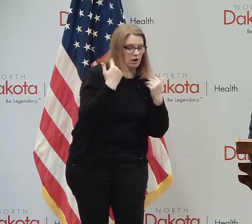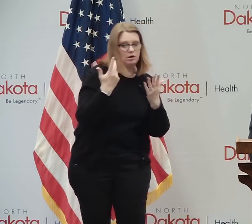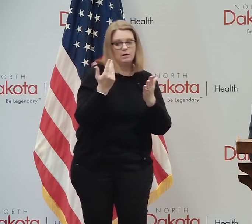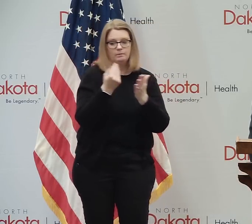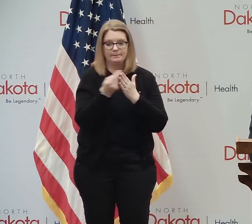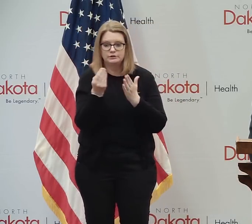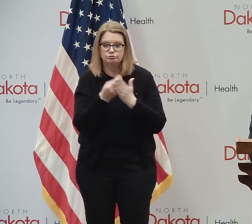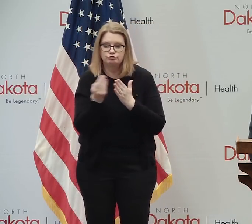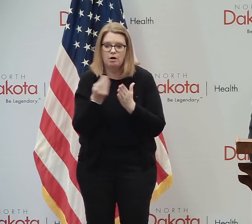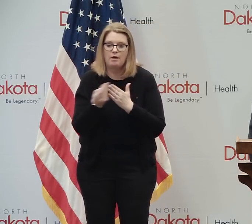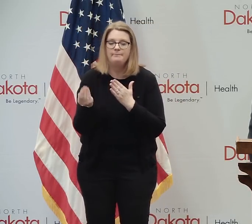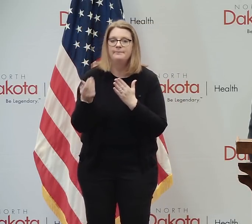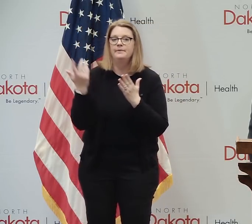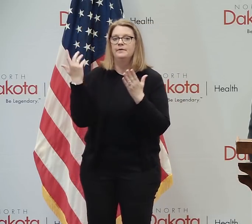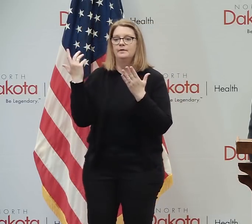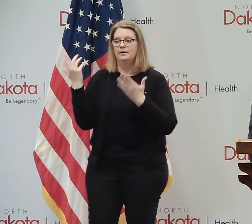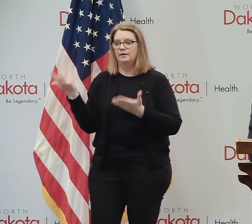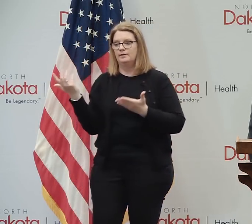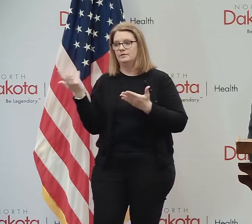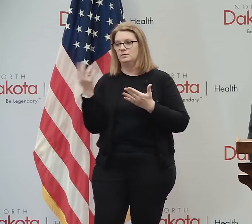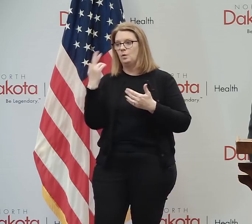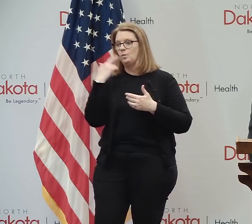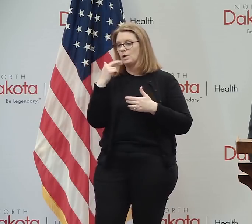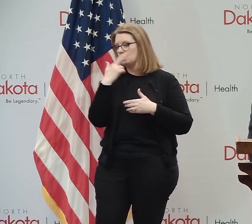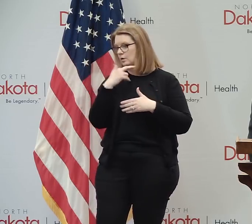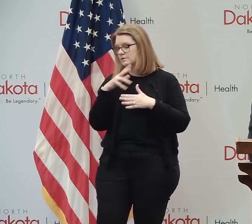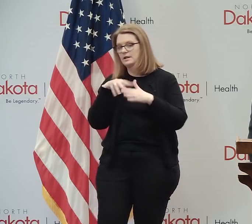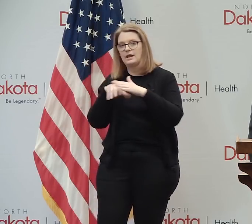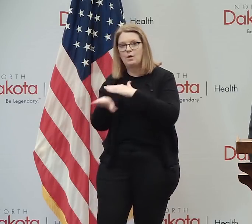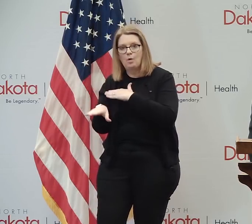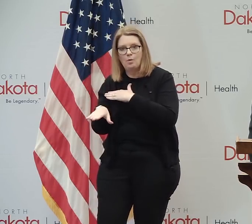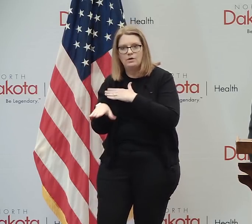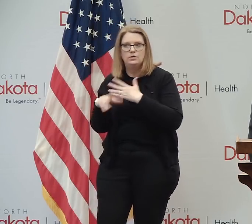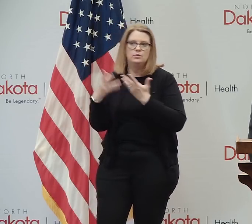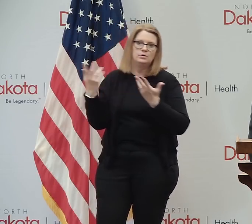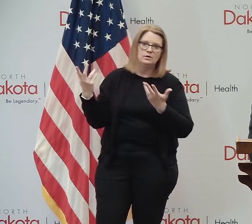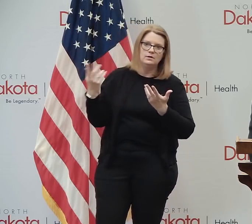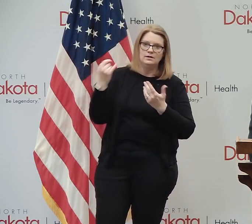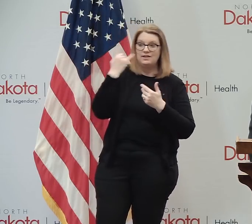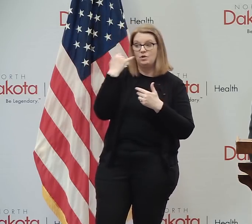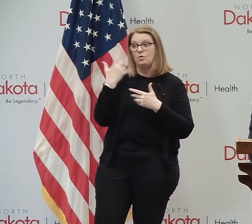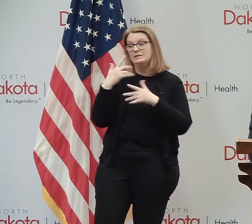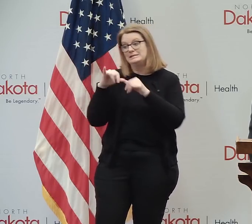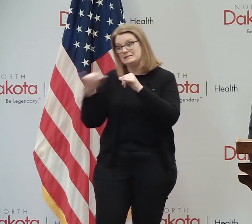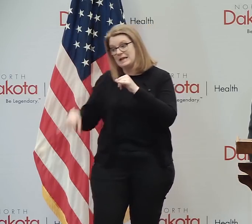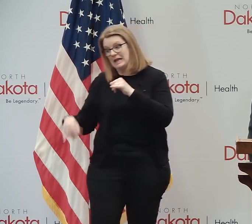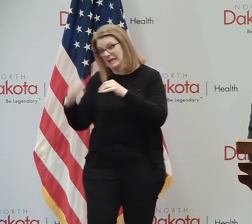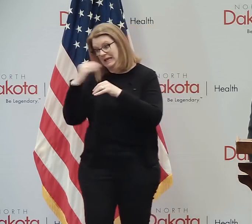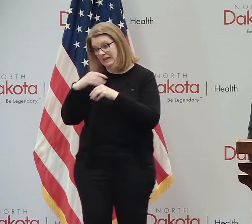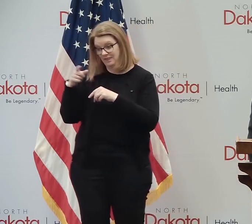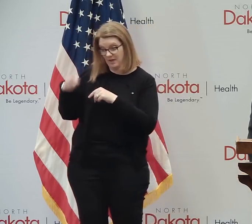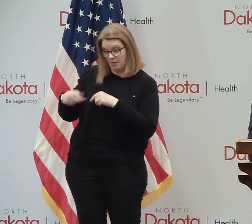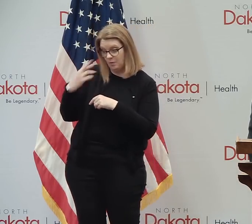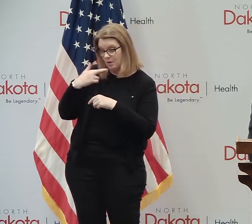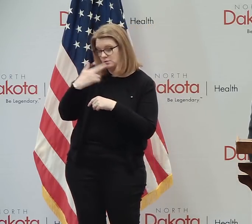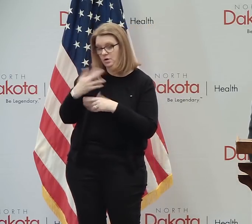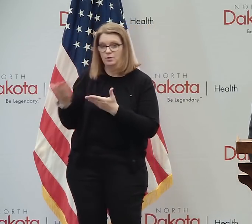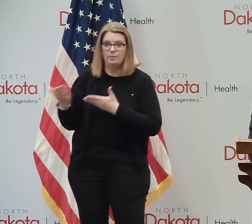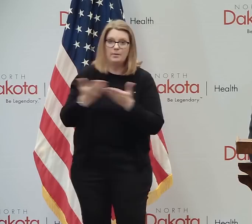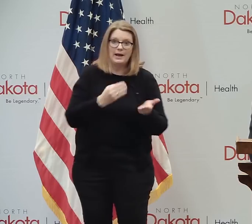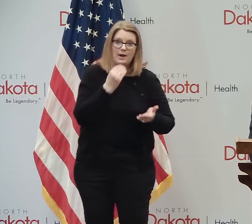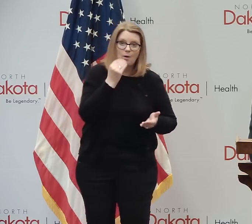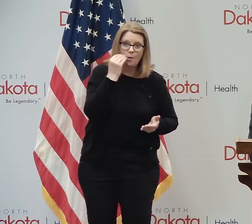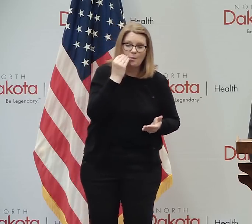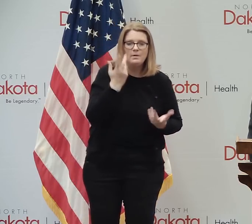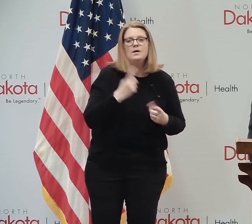shop, to whether they go, which restaurants they may go out to eat or not. And so those market forces, again, I think